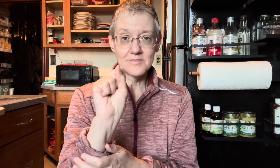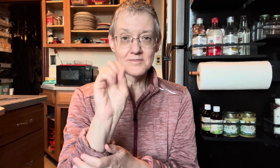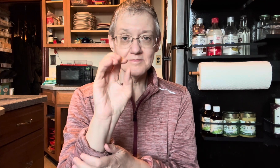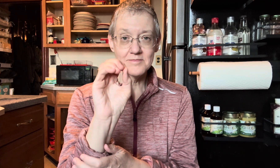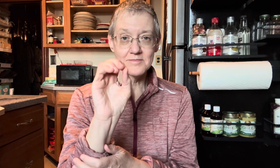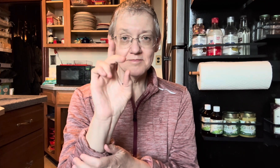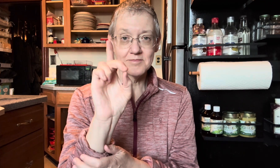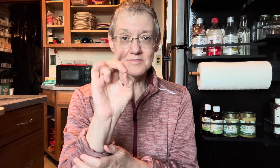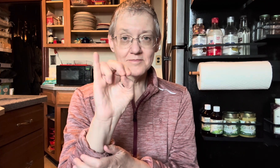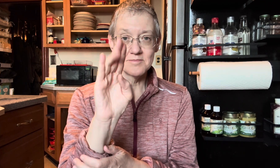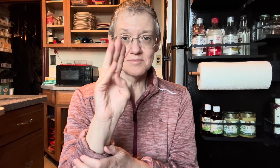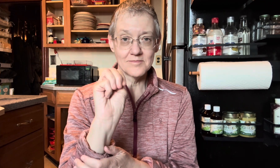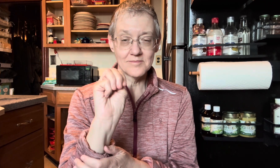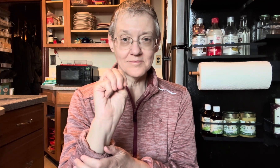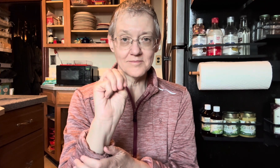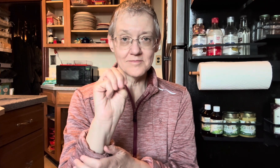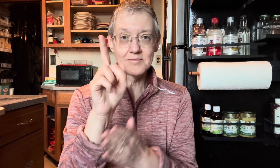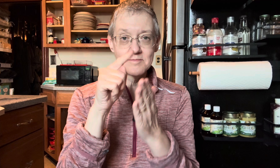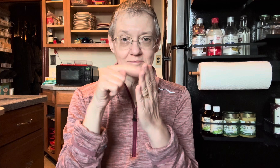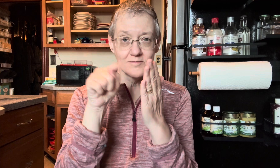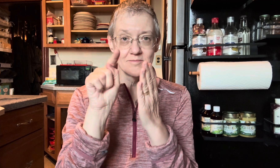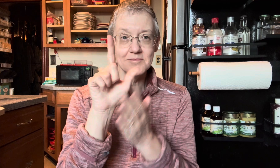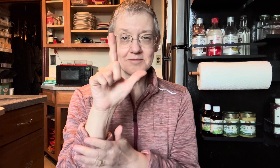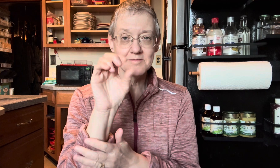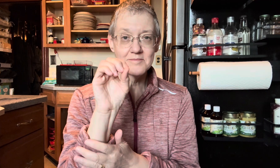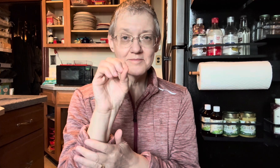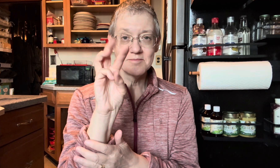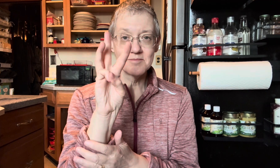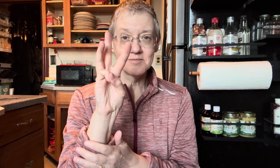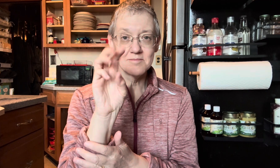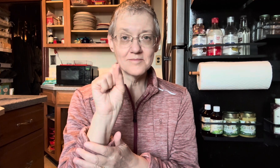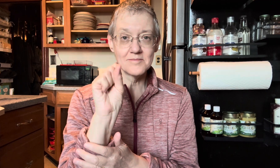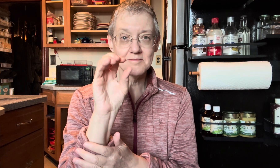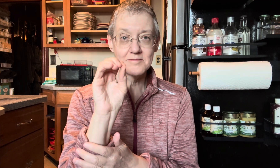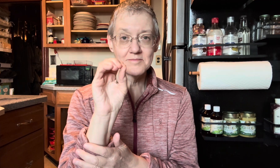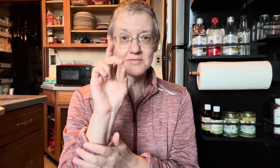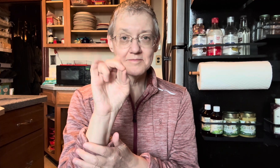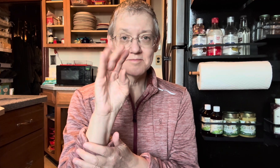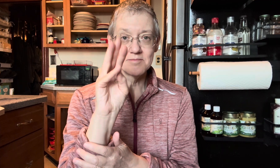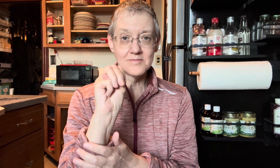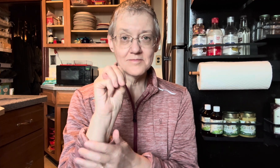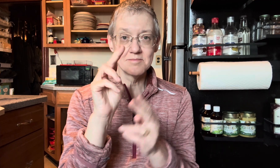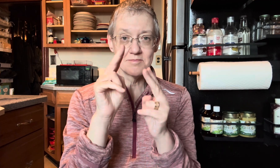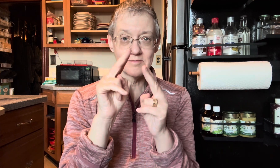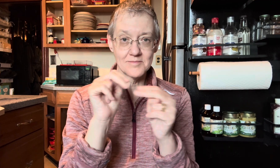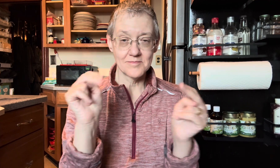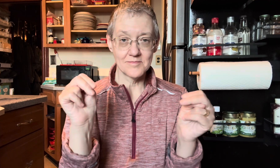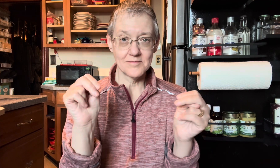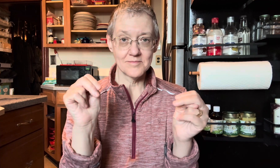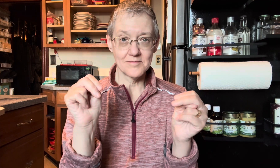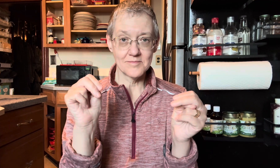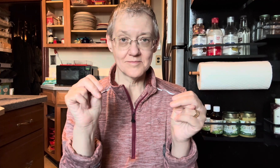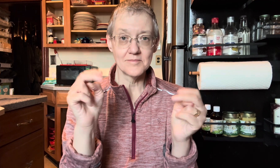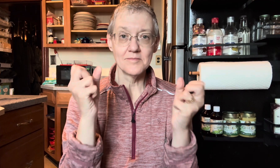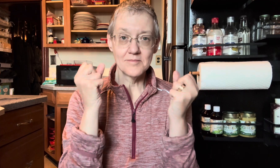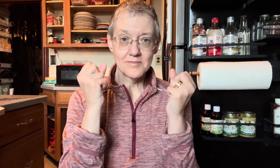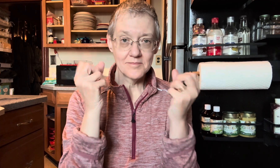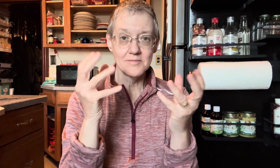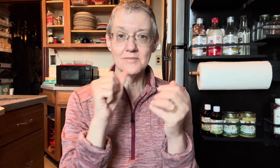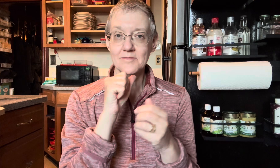sugar is going to be your low sodium bacon. So check the low sodium bacons at your store. Many